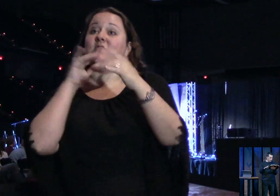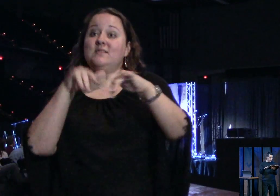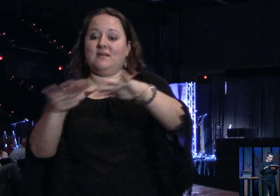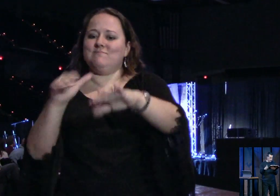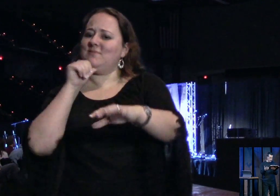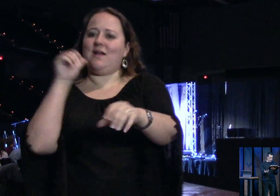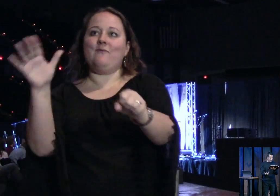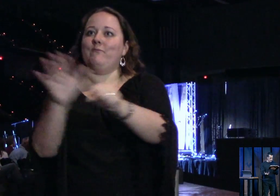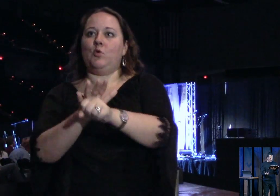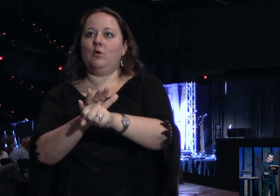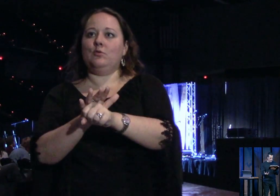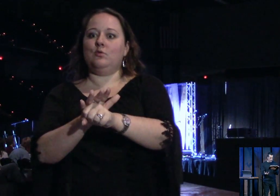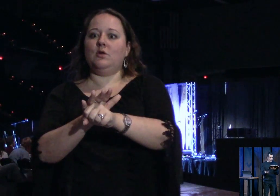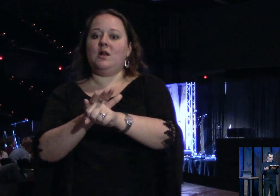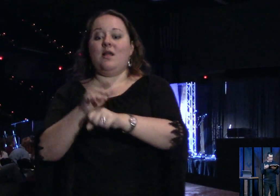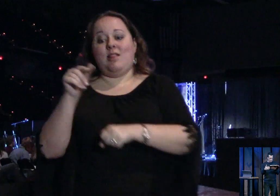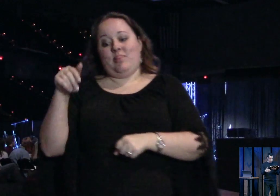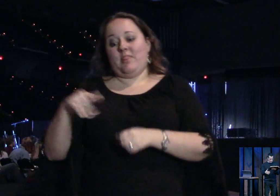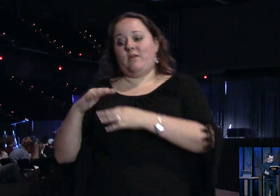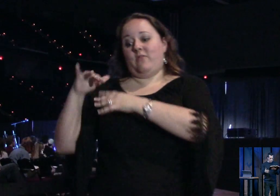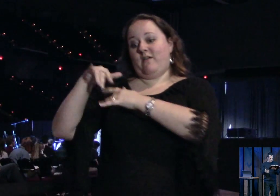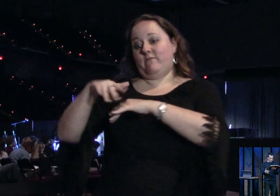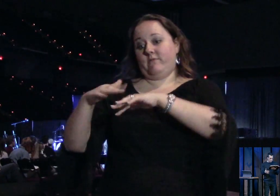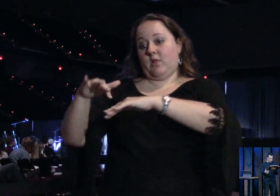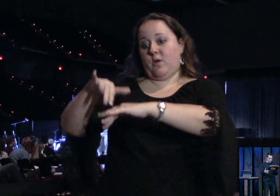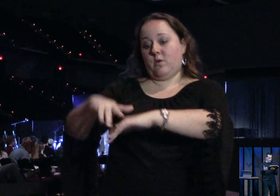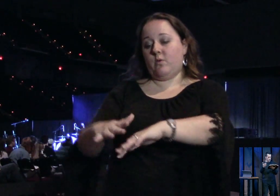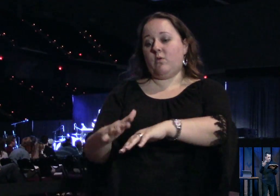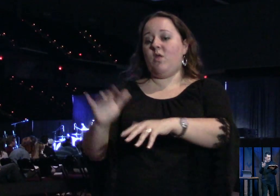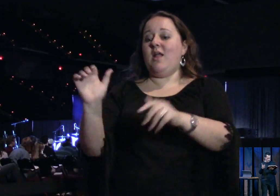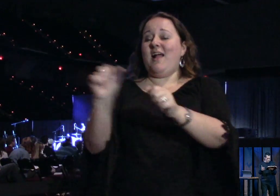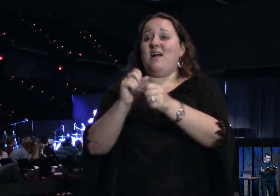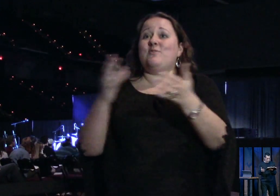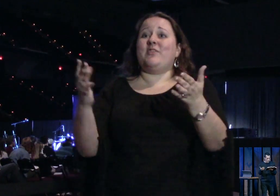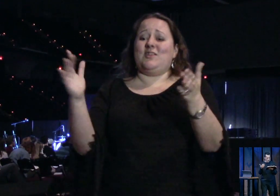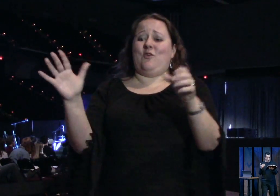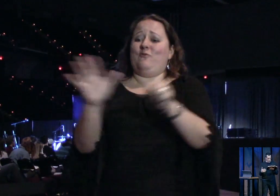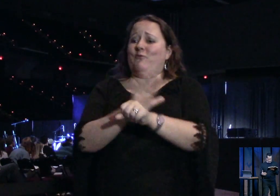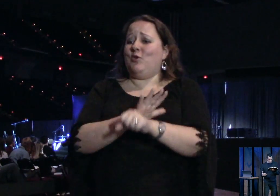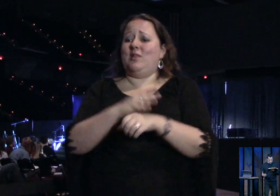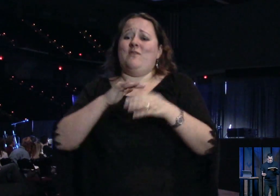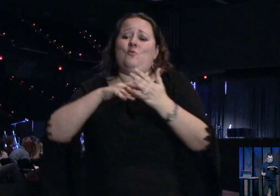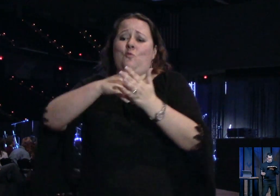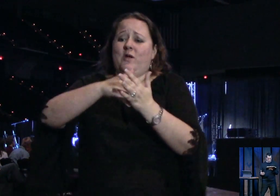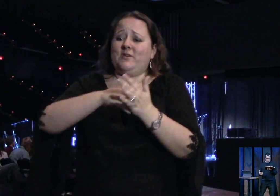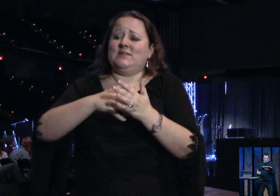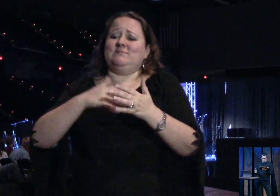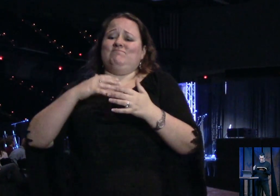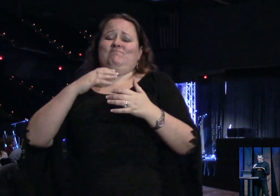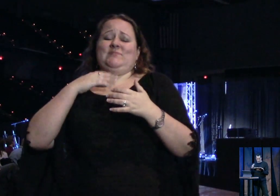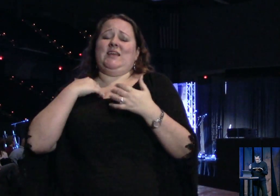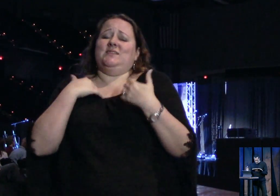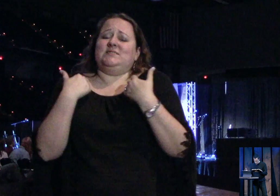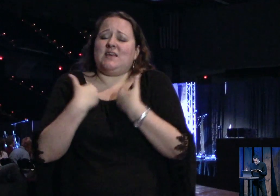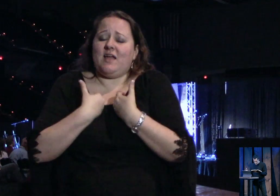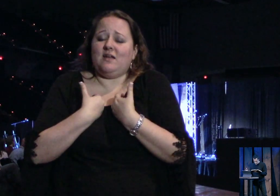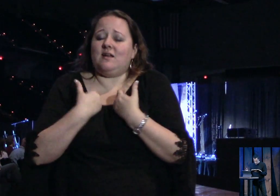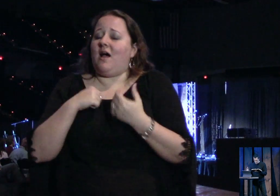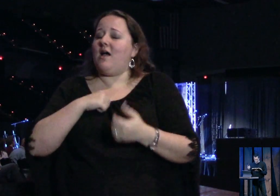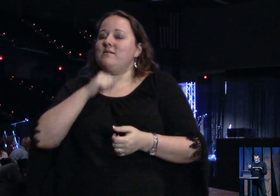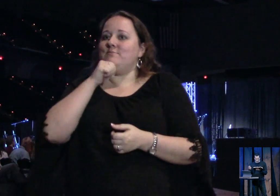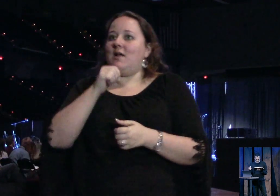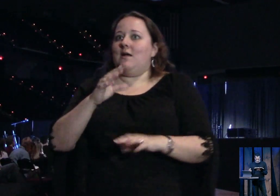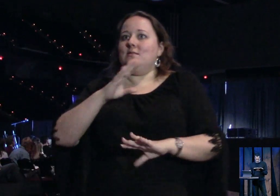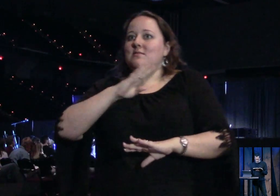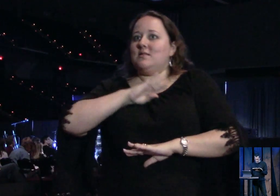streams run to the sea, but the sea is not full. To the place where the streams flow, there they flow again. All things are full of weariness, and man cannot utter